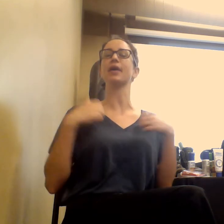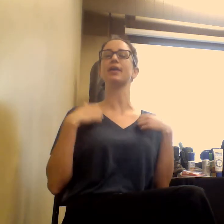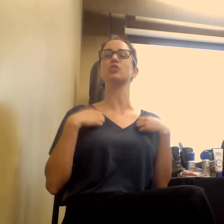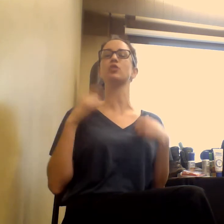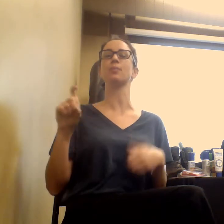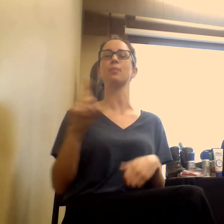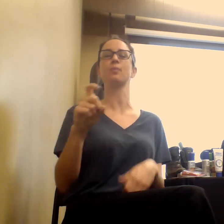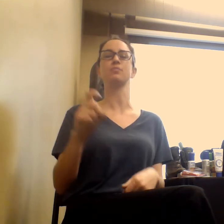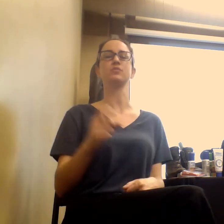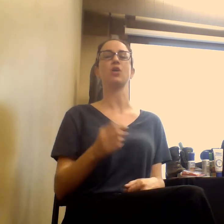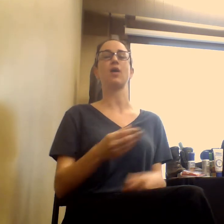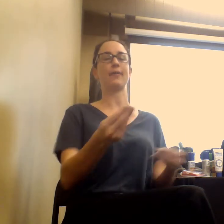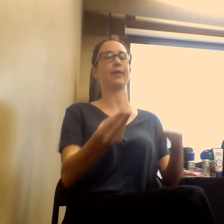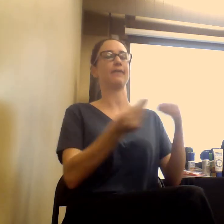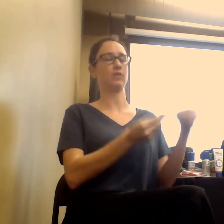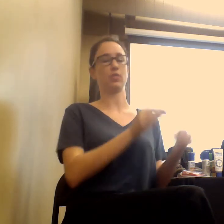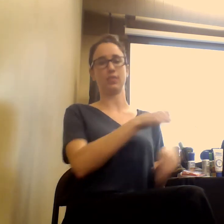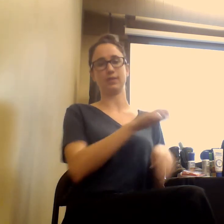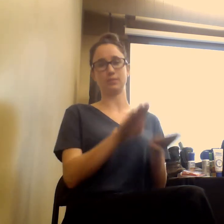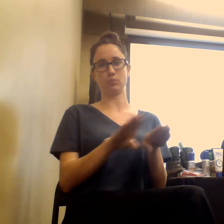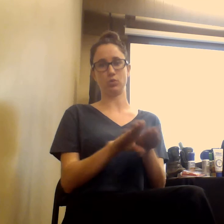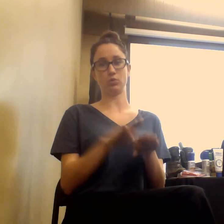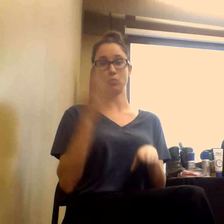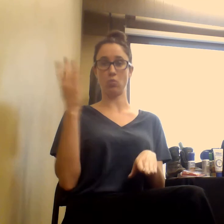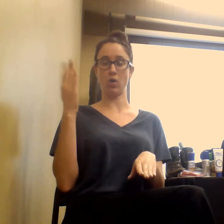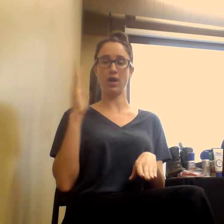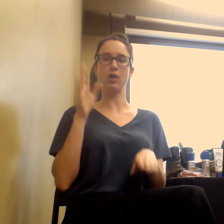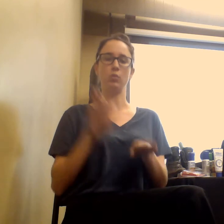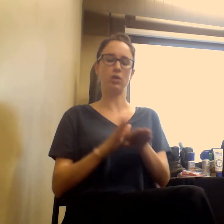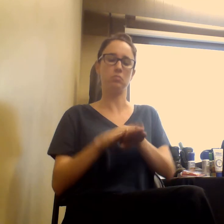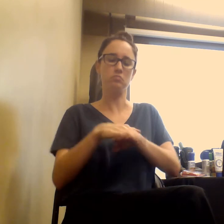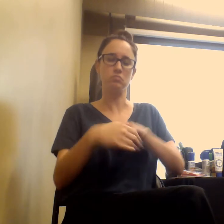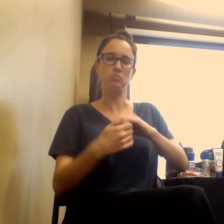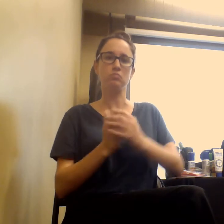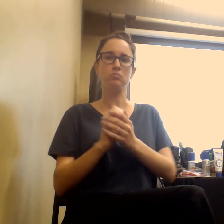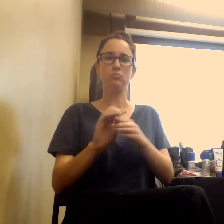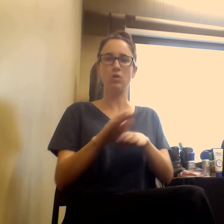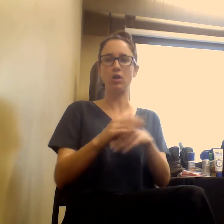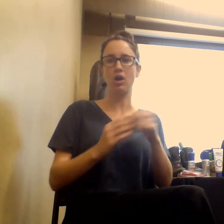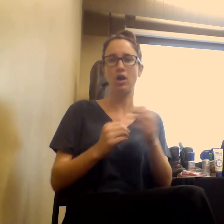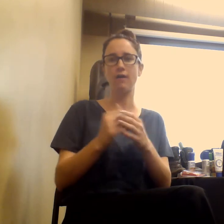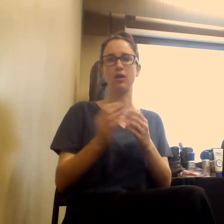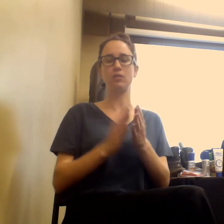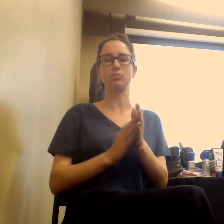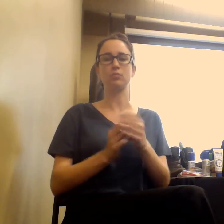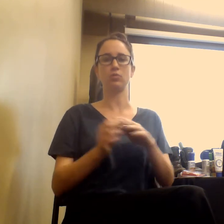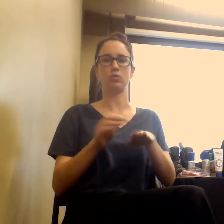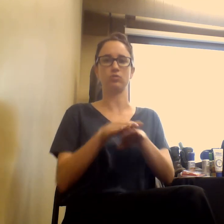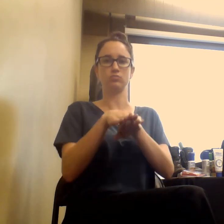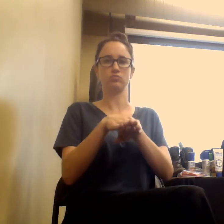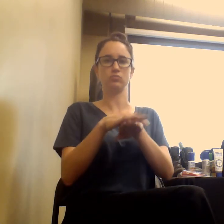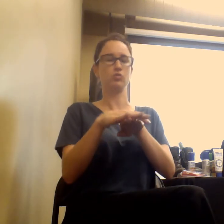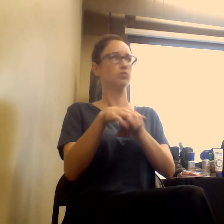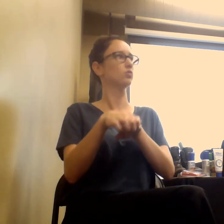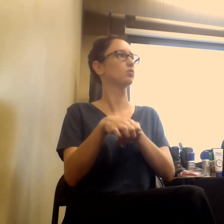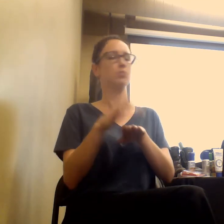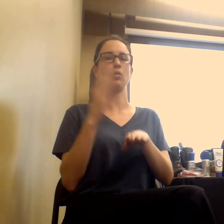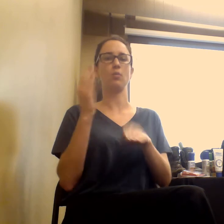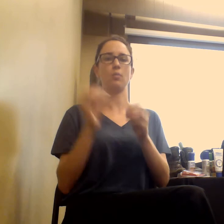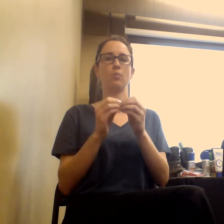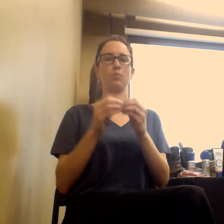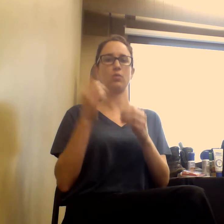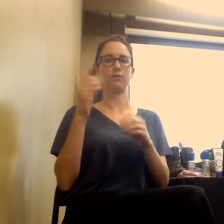foot a little bit better. When you start getting into the other boot that's more suede, wherever it is, more leather, that boot is gonna